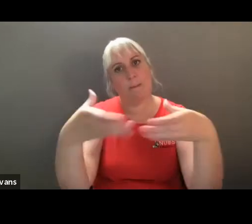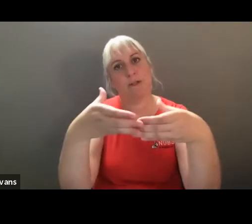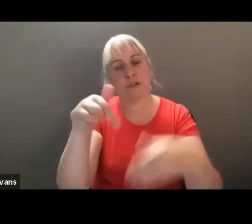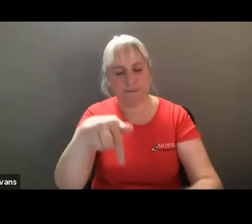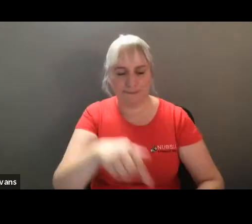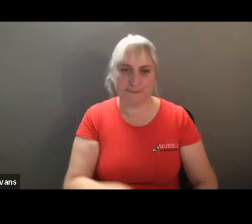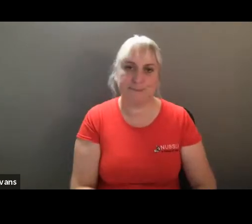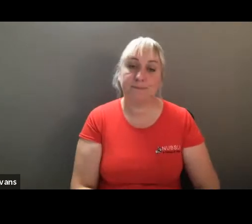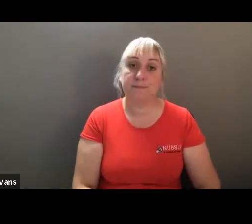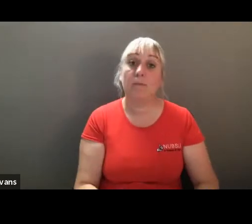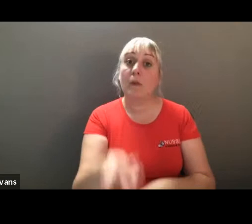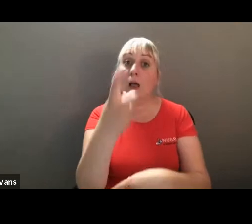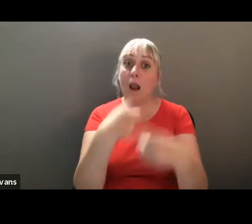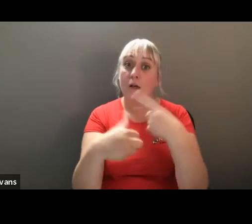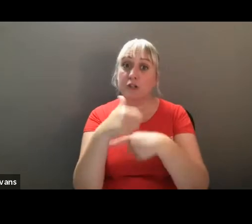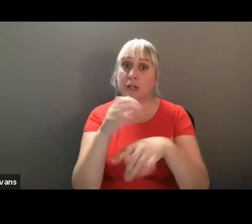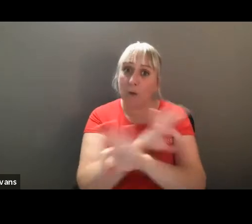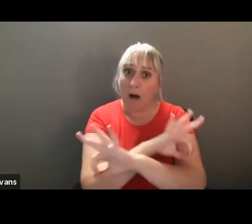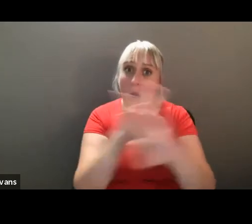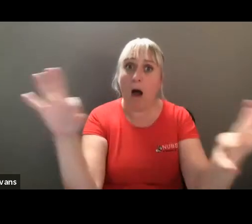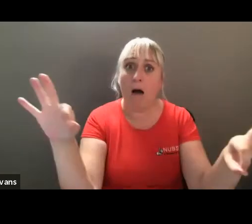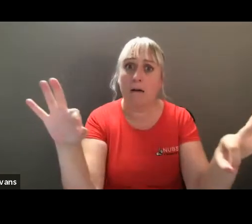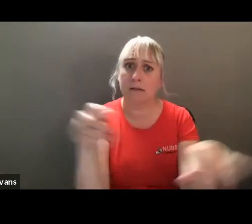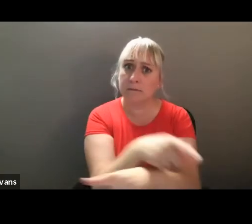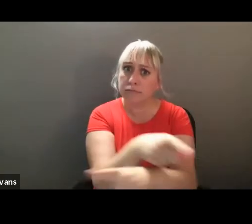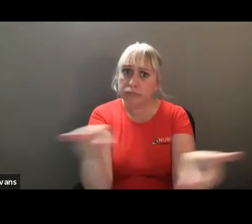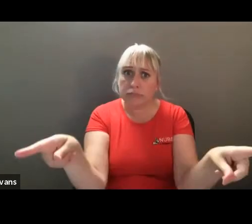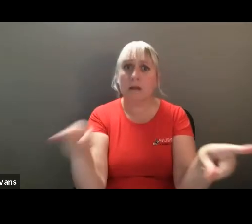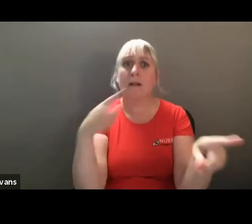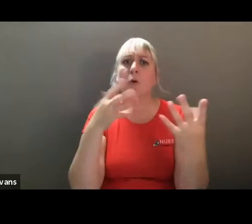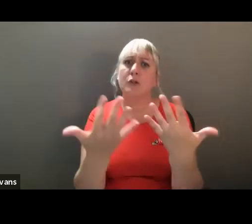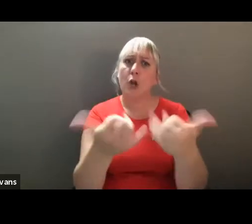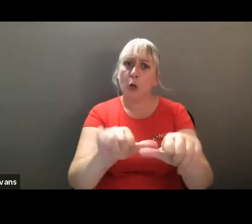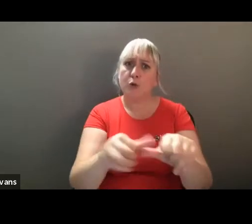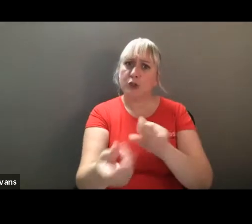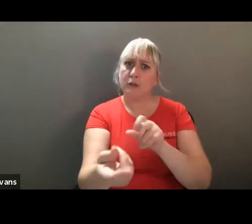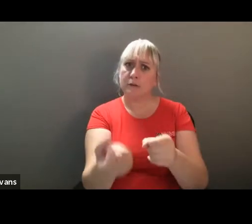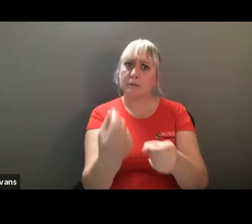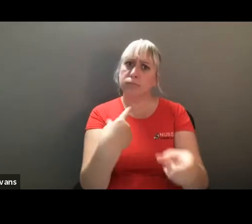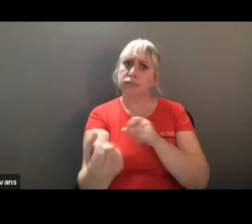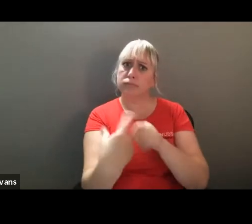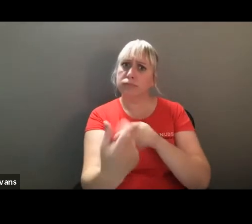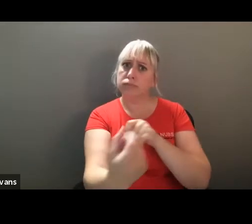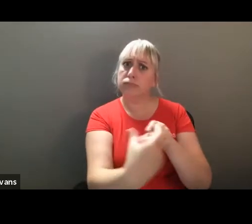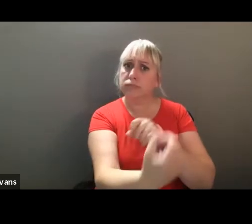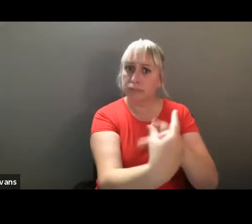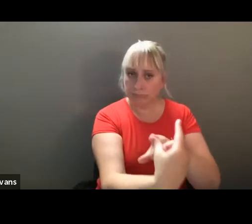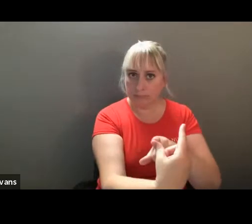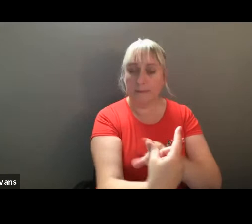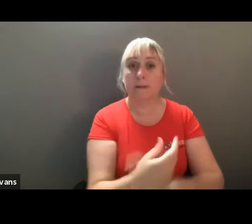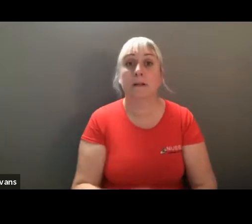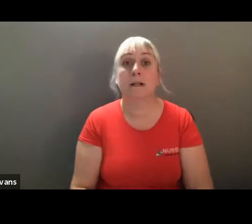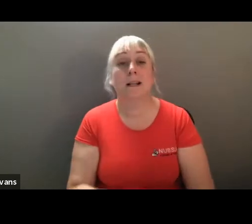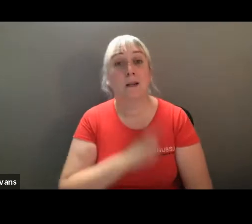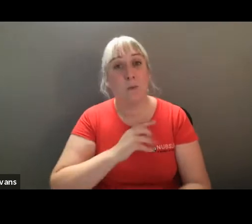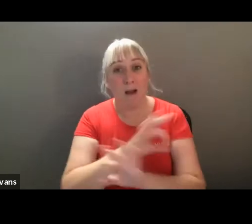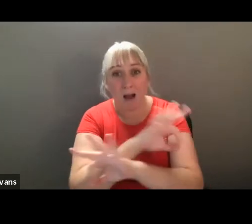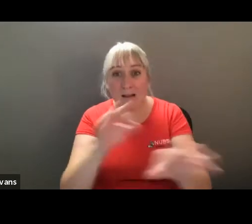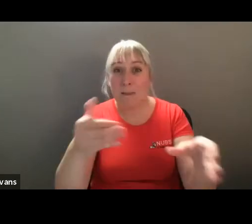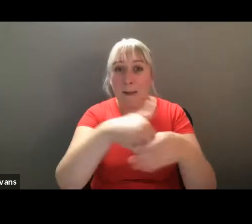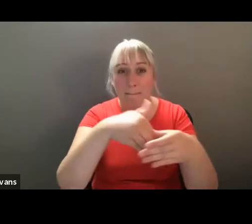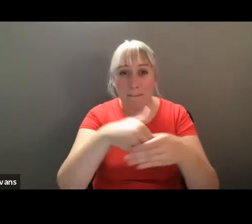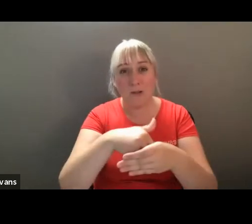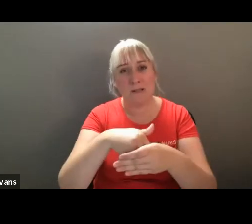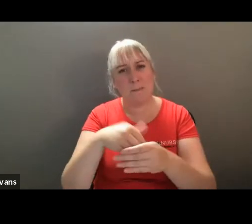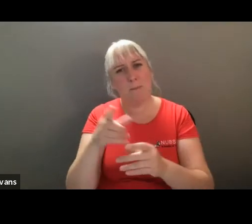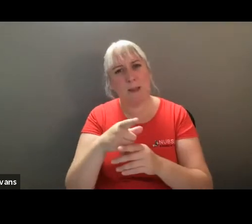Last year, we issued a call for solutions among all our networks and members to reach as many people as possible with lived experience to share their